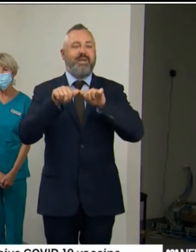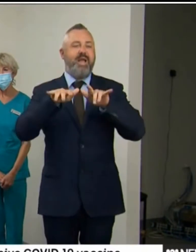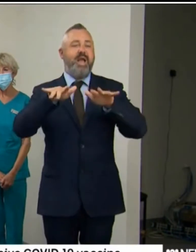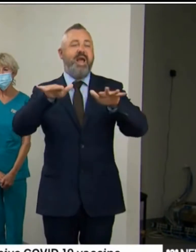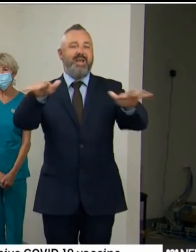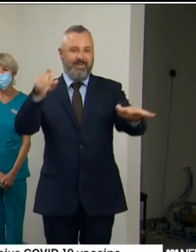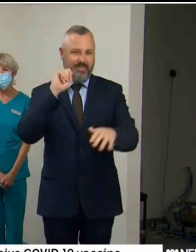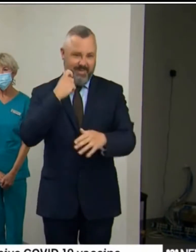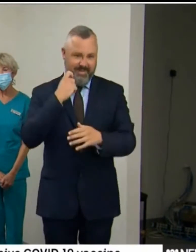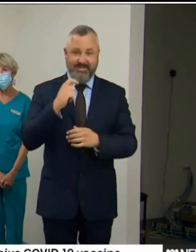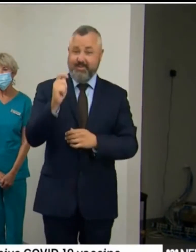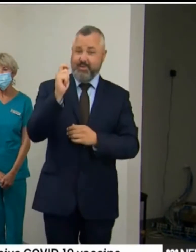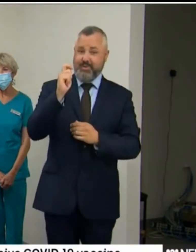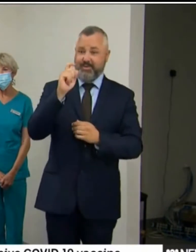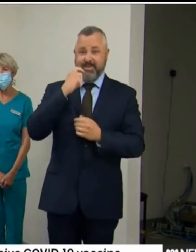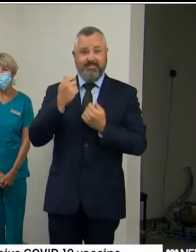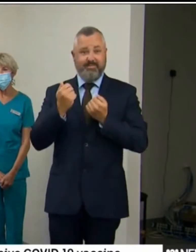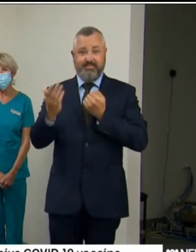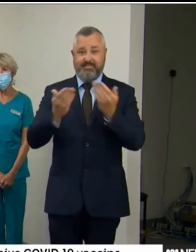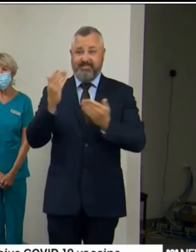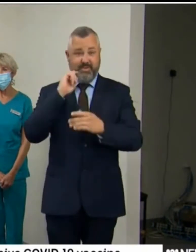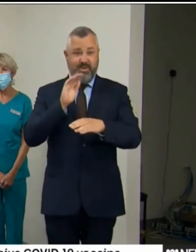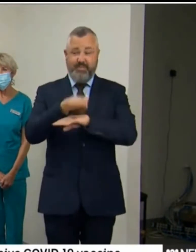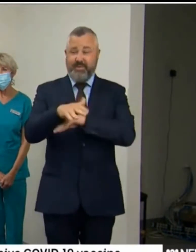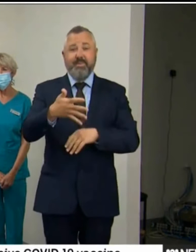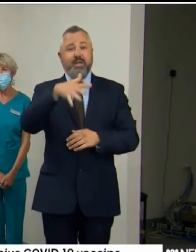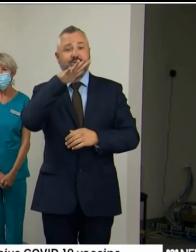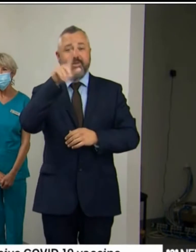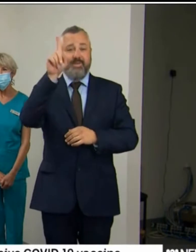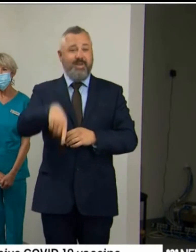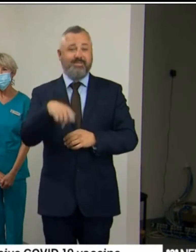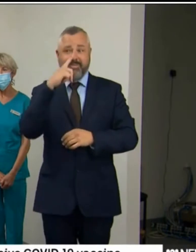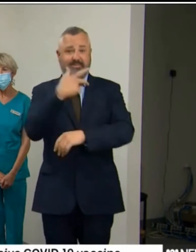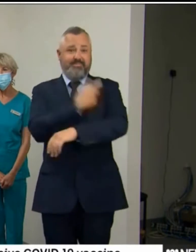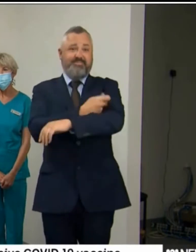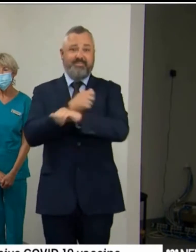delivering well over 500,000 vaccinations a week,